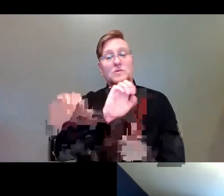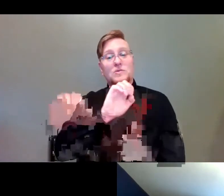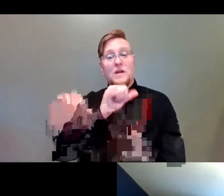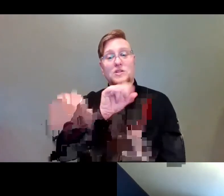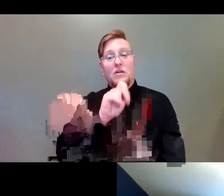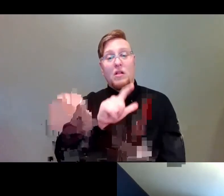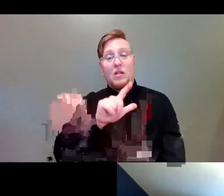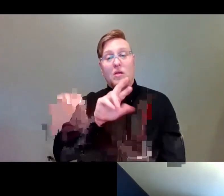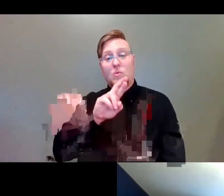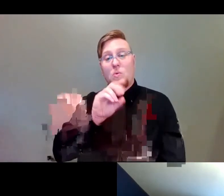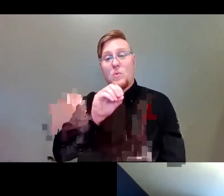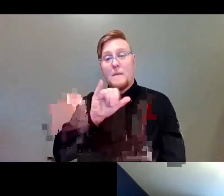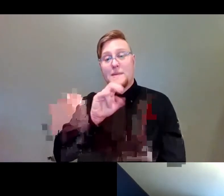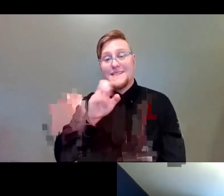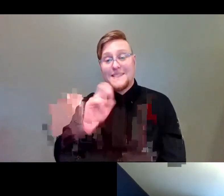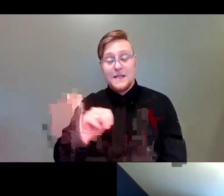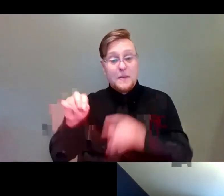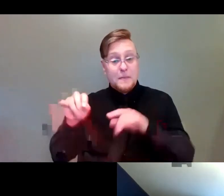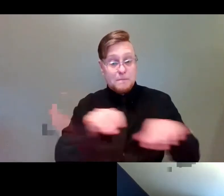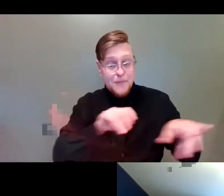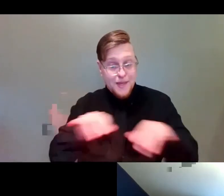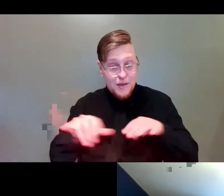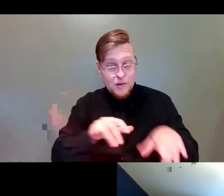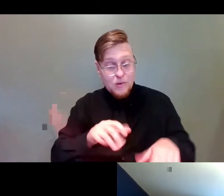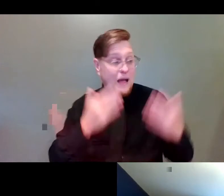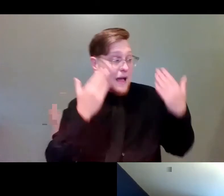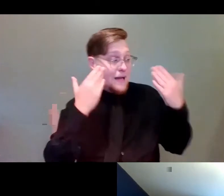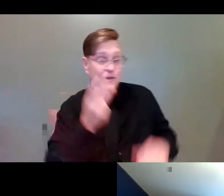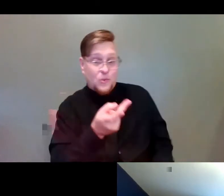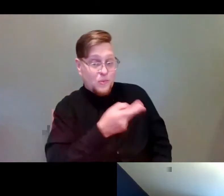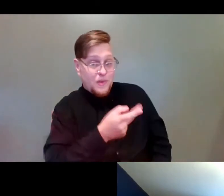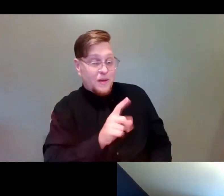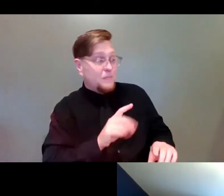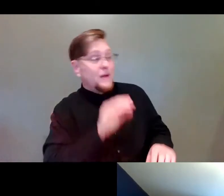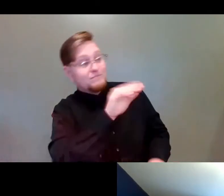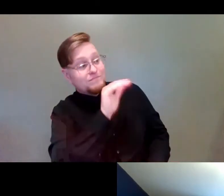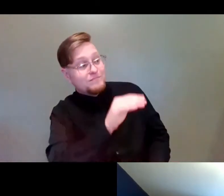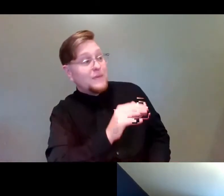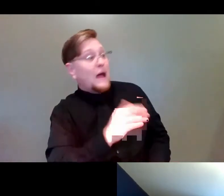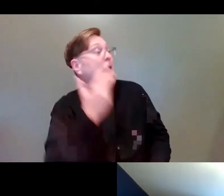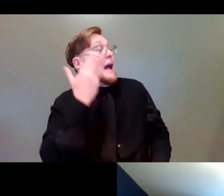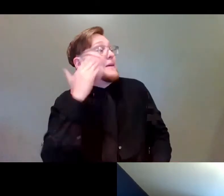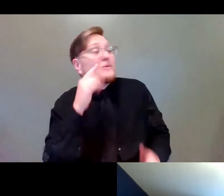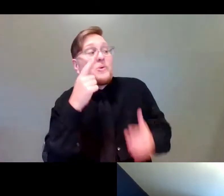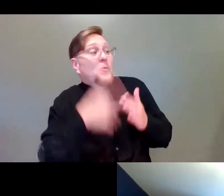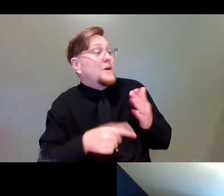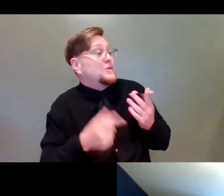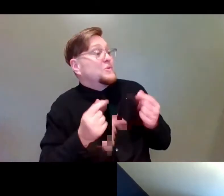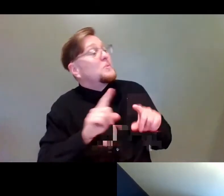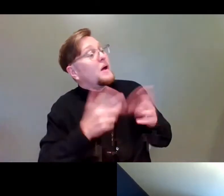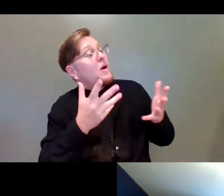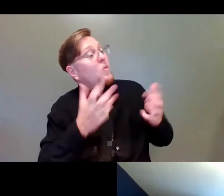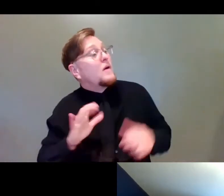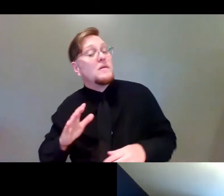them, and I said, I don't know exactly what I want to do, but I want to amplify the voices of the wild women. I want to tell